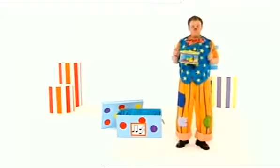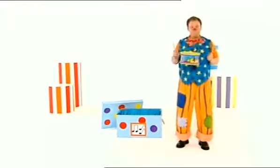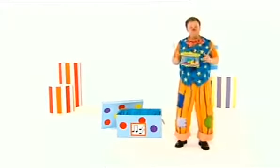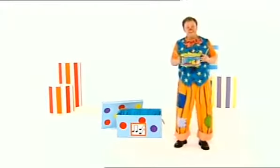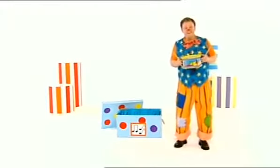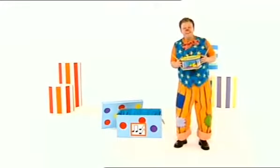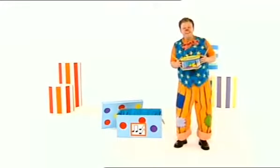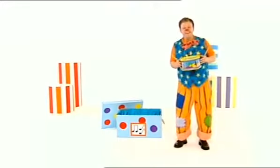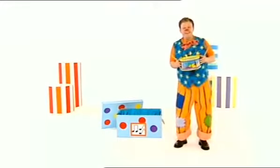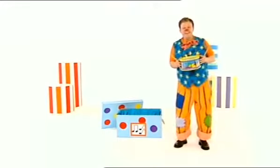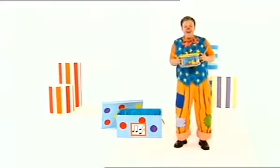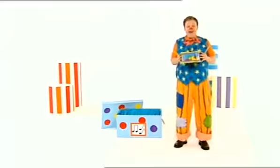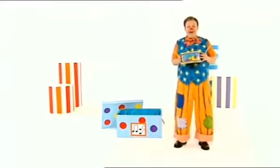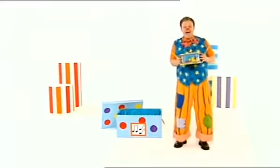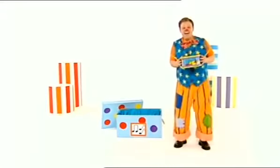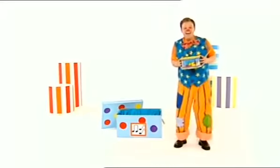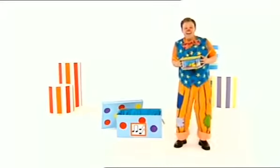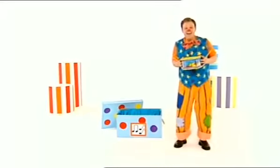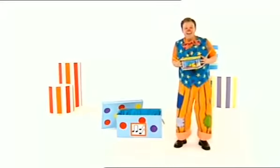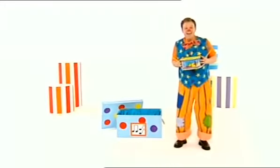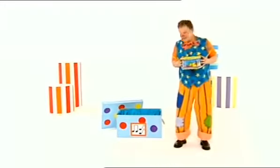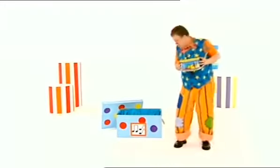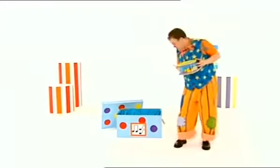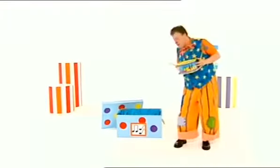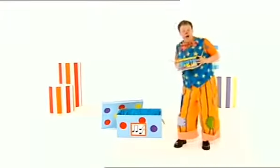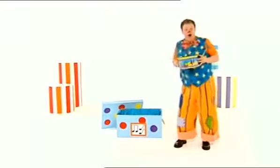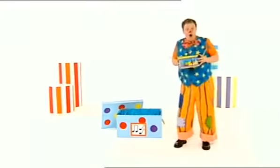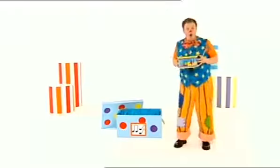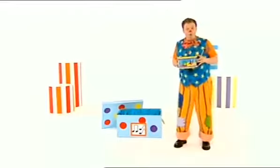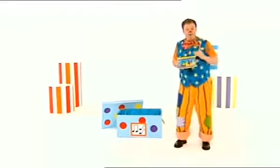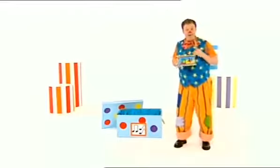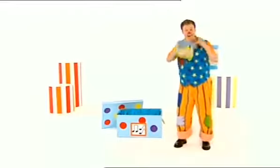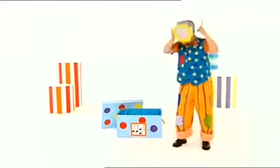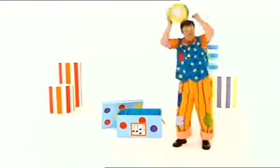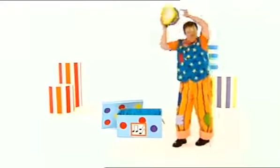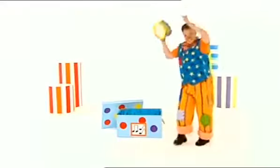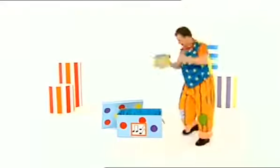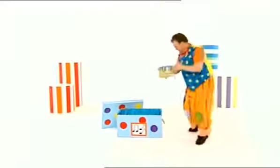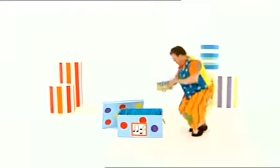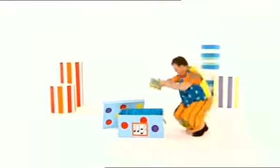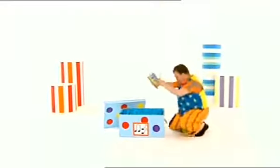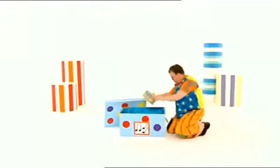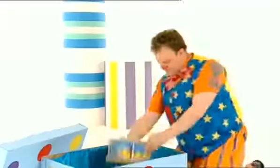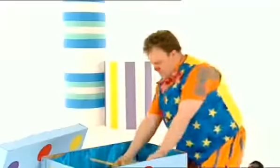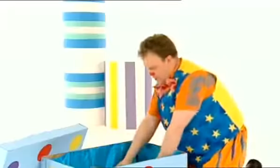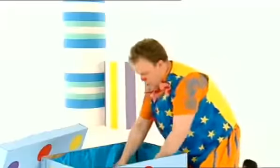That was fun, Mr. Tumble. Look in the box once more. Oh, yes.